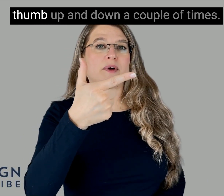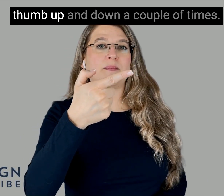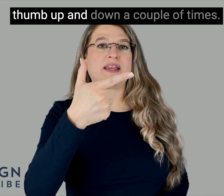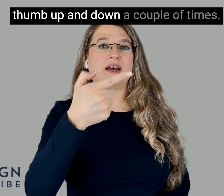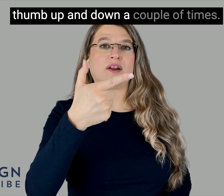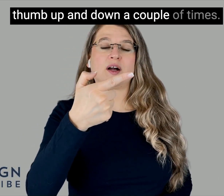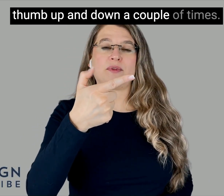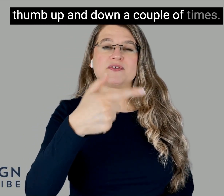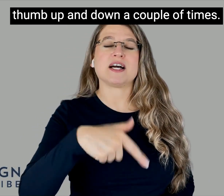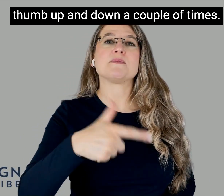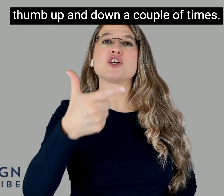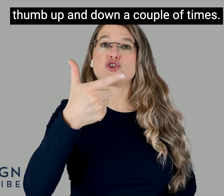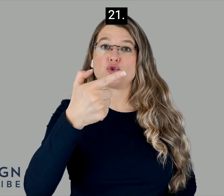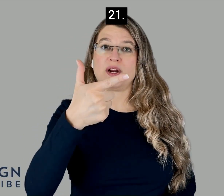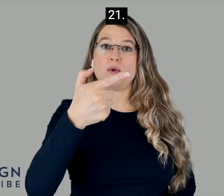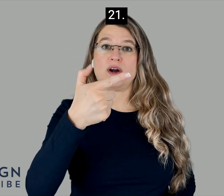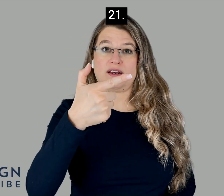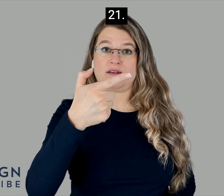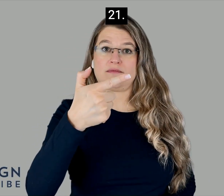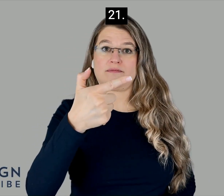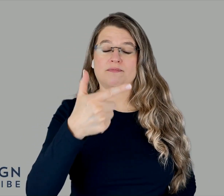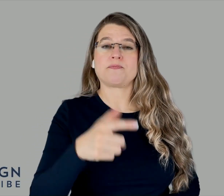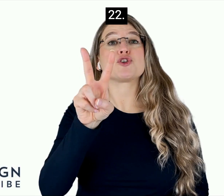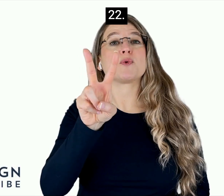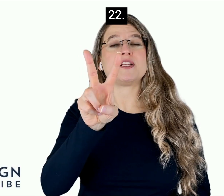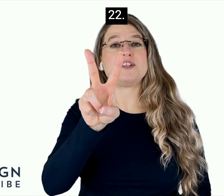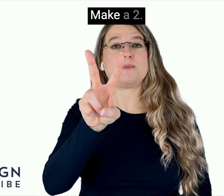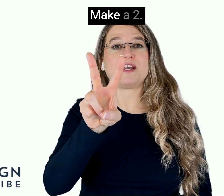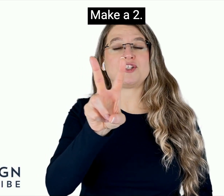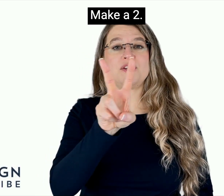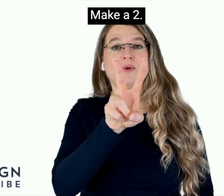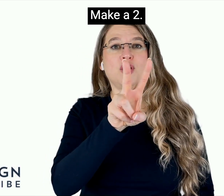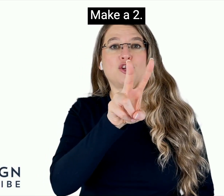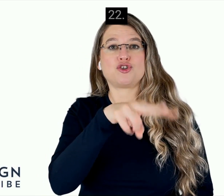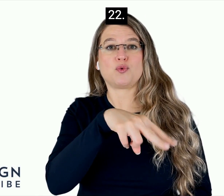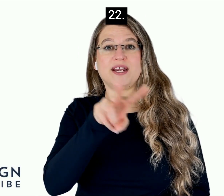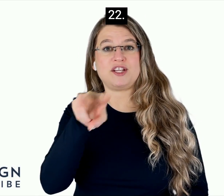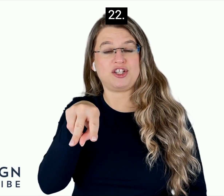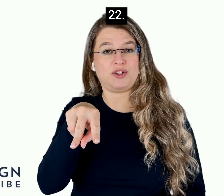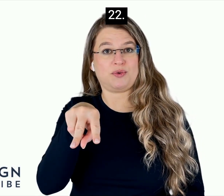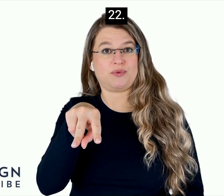and down a couple of times. 21. 22, make a 2, 22.